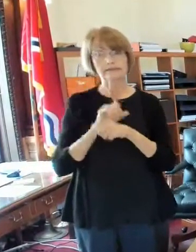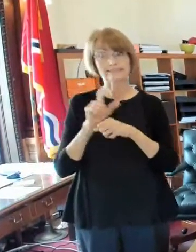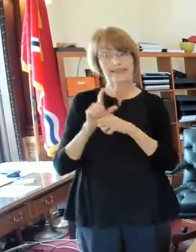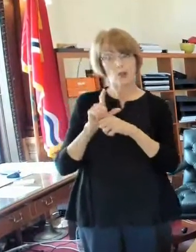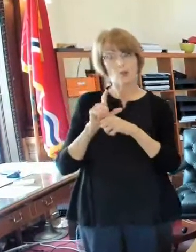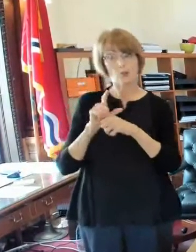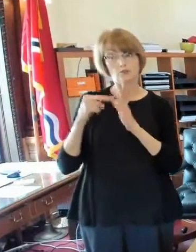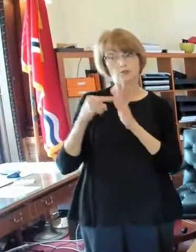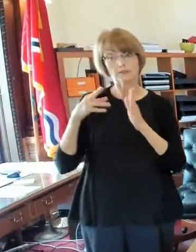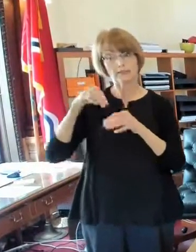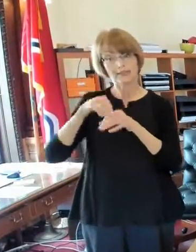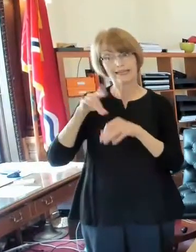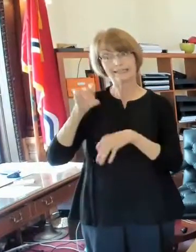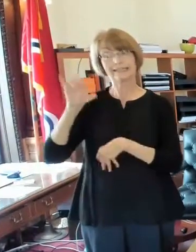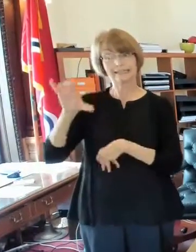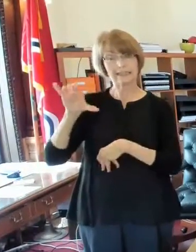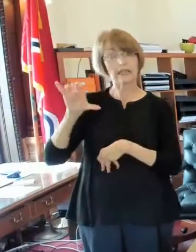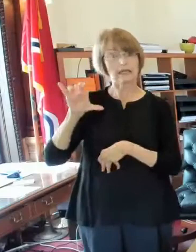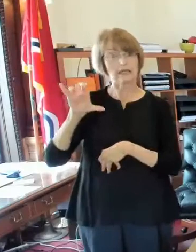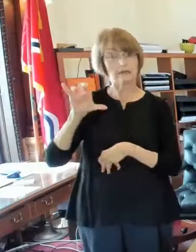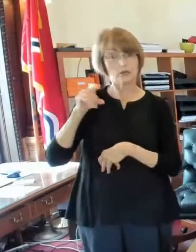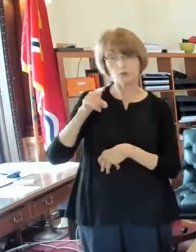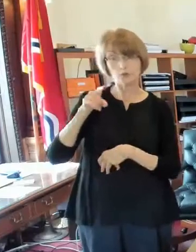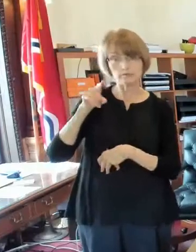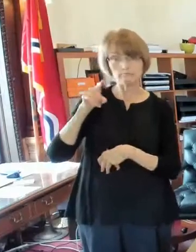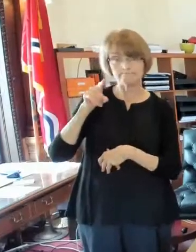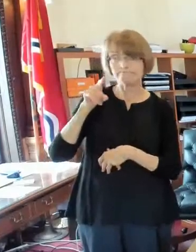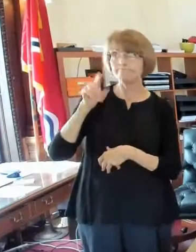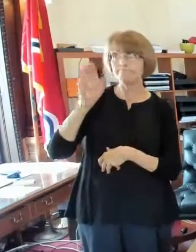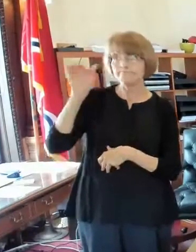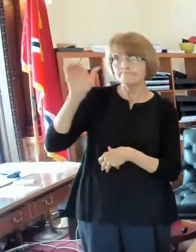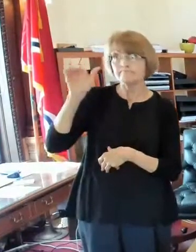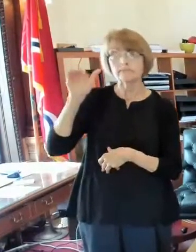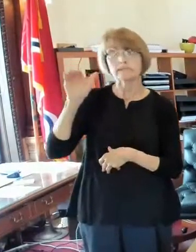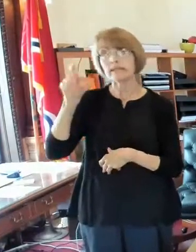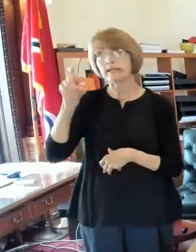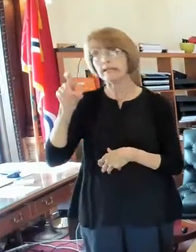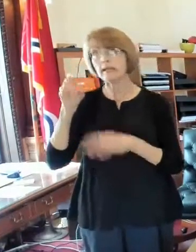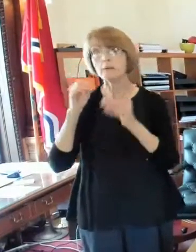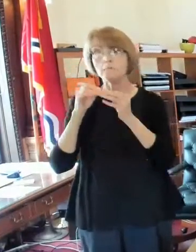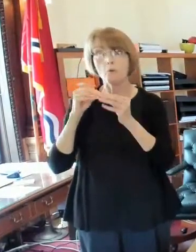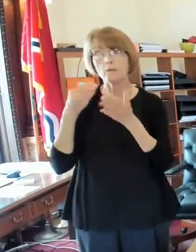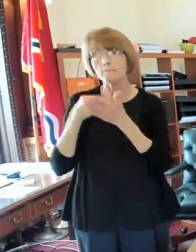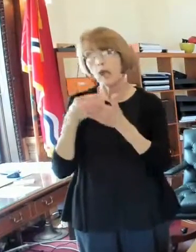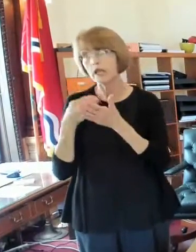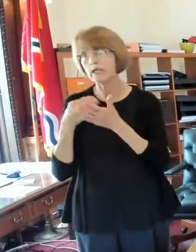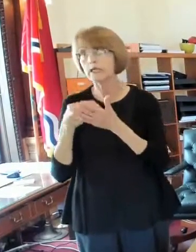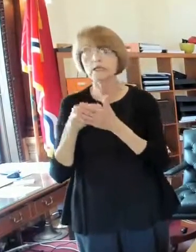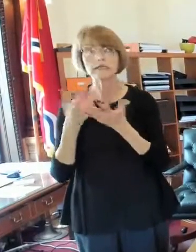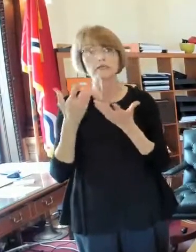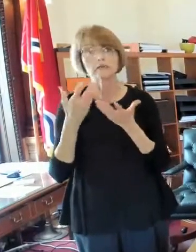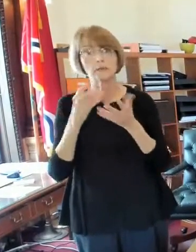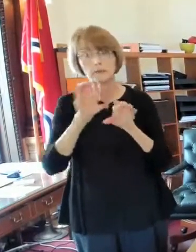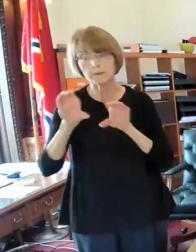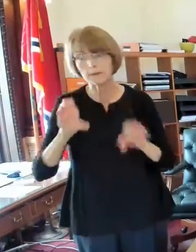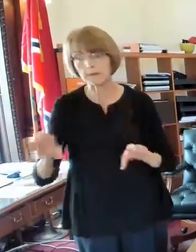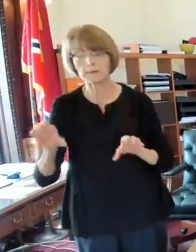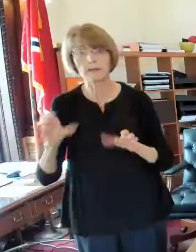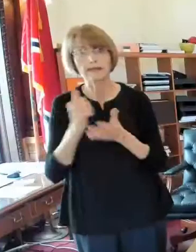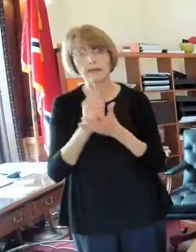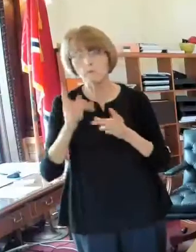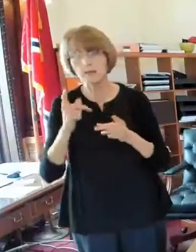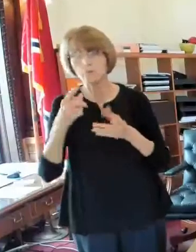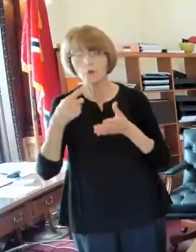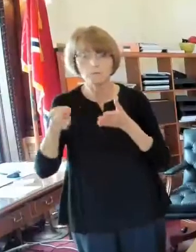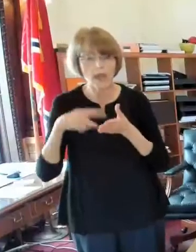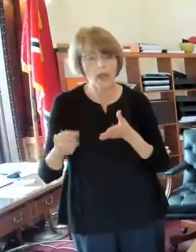for additional stimulus checks, rental and mortgage assistance for people in the city and across the country? Absolutely. Thank you, Brent, for